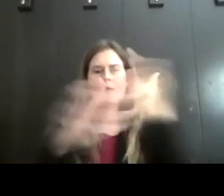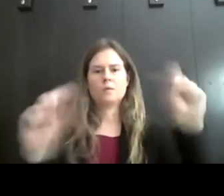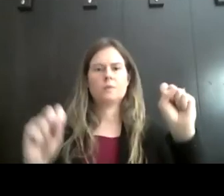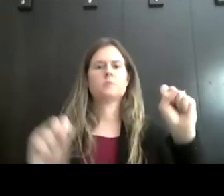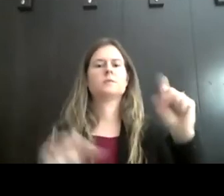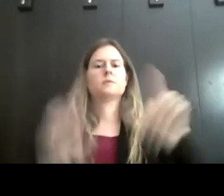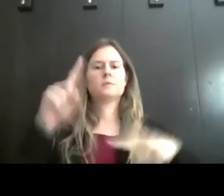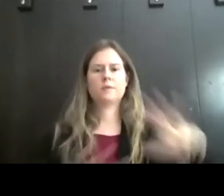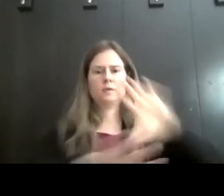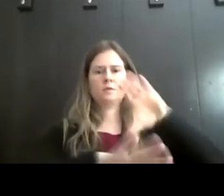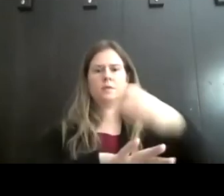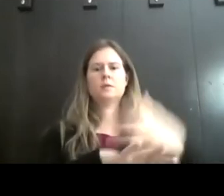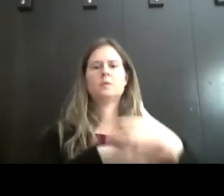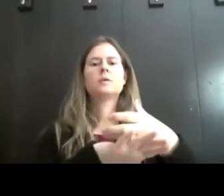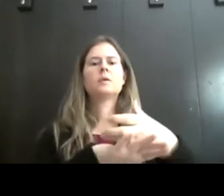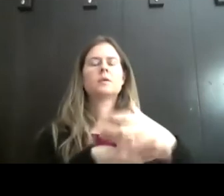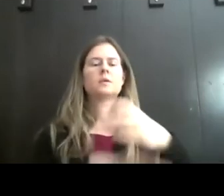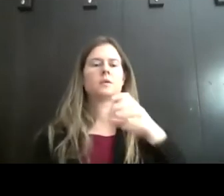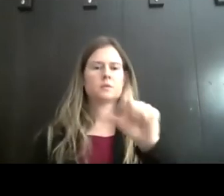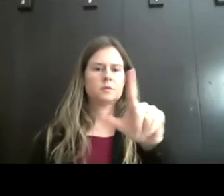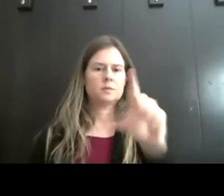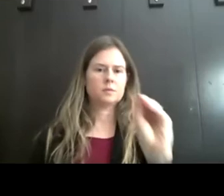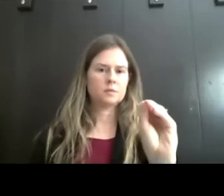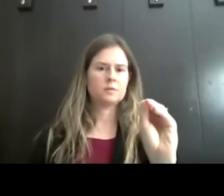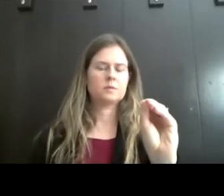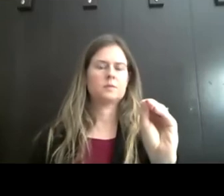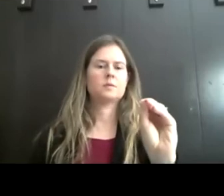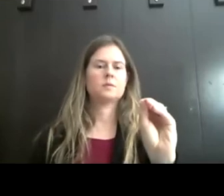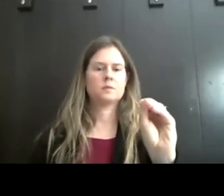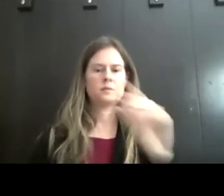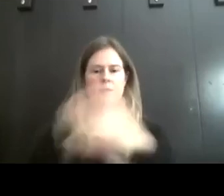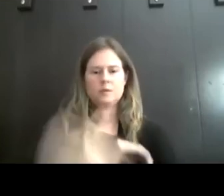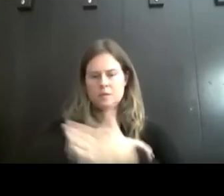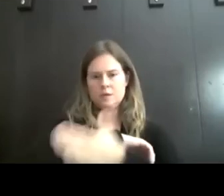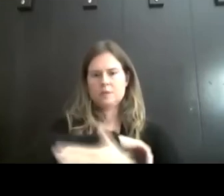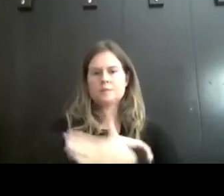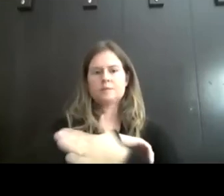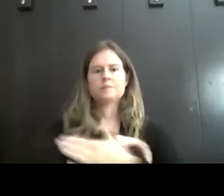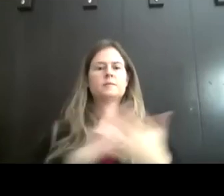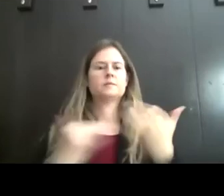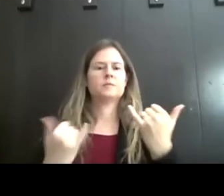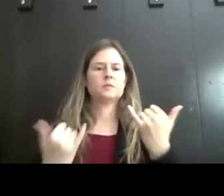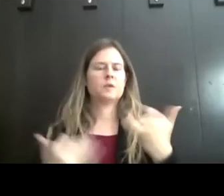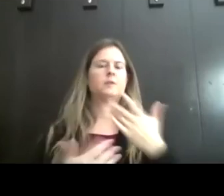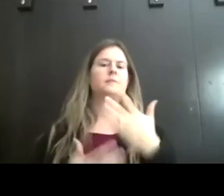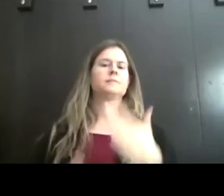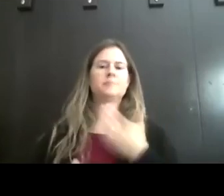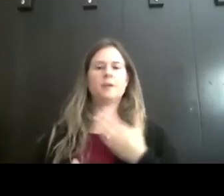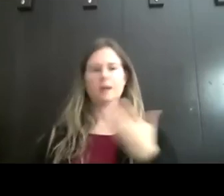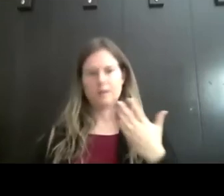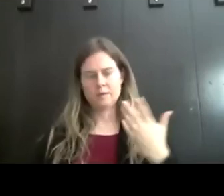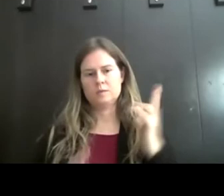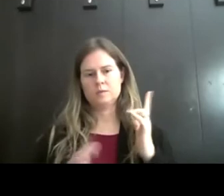Diversity Coalition San Luis Obispo County. It's a pleasure to be with you and